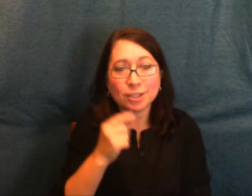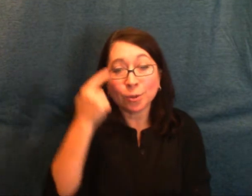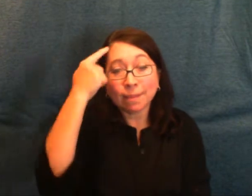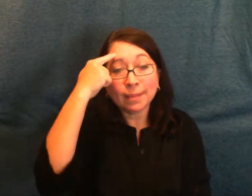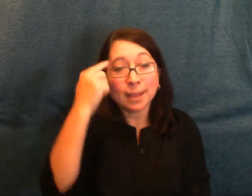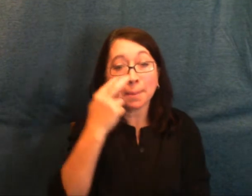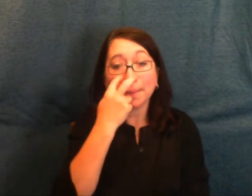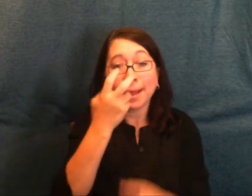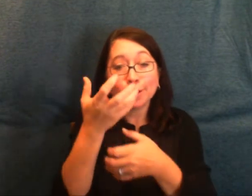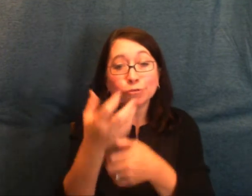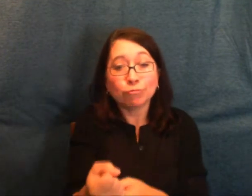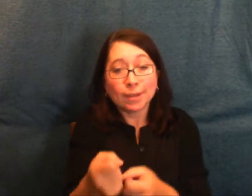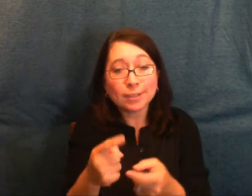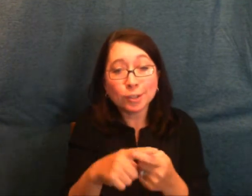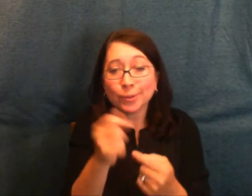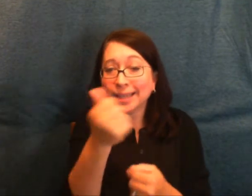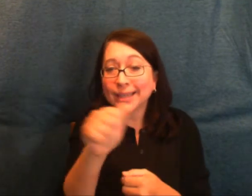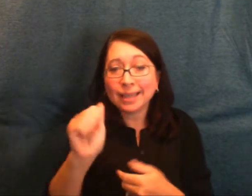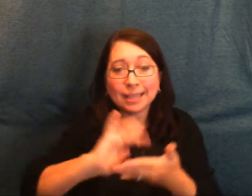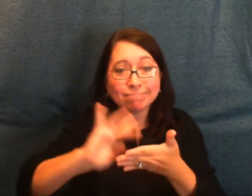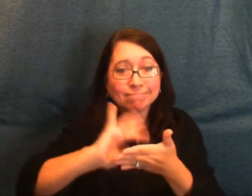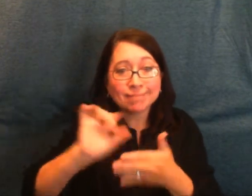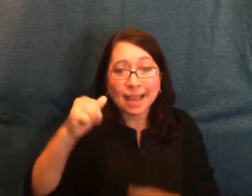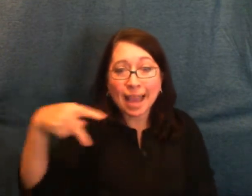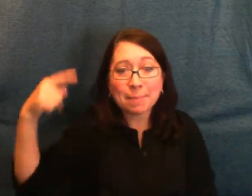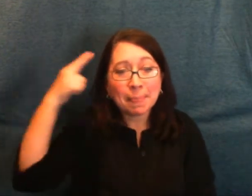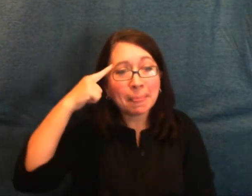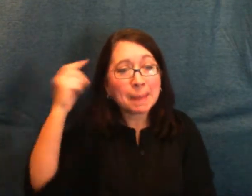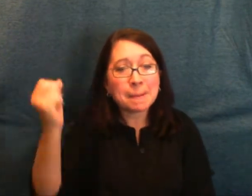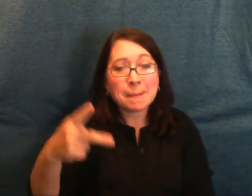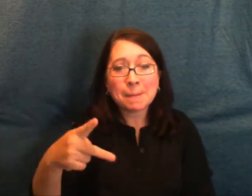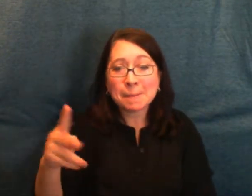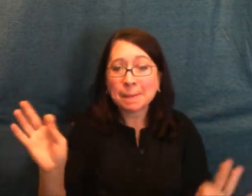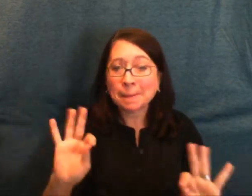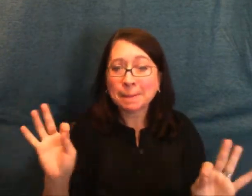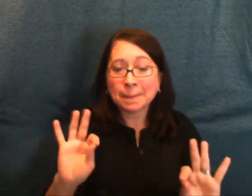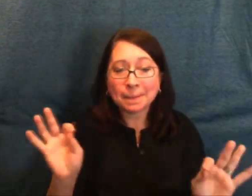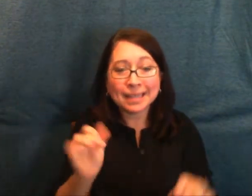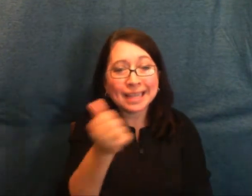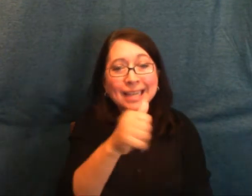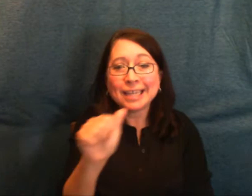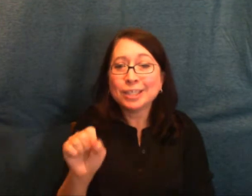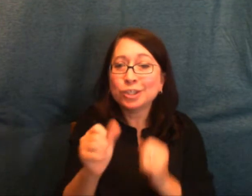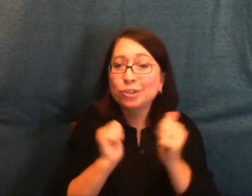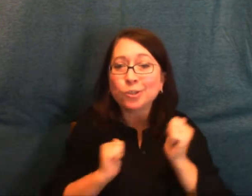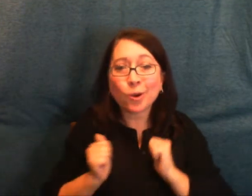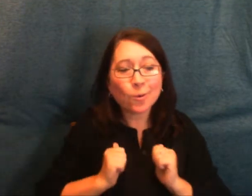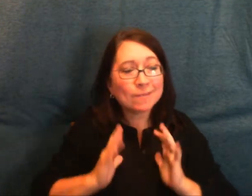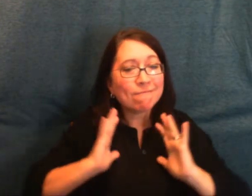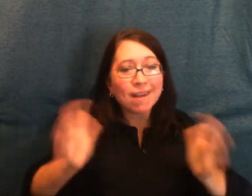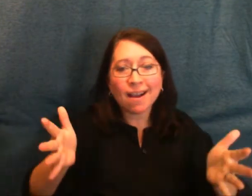Please don't be naive enough to think that any app is a safe app or any show is a safe